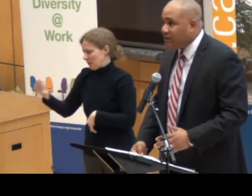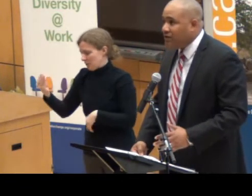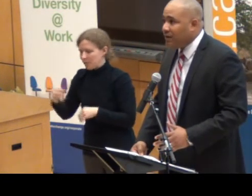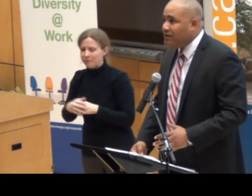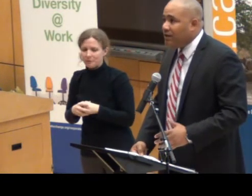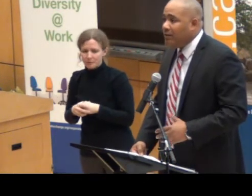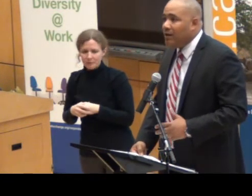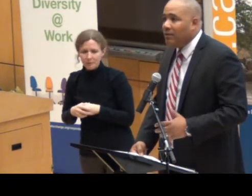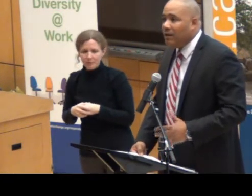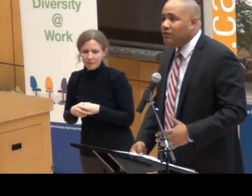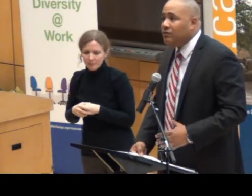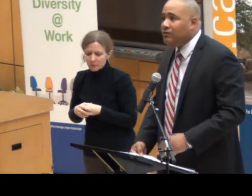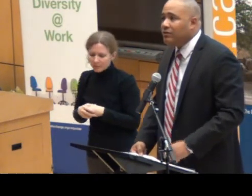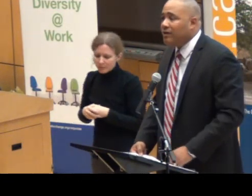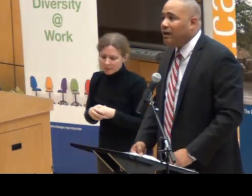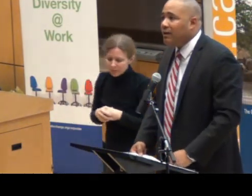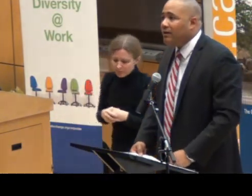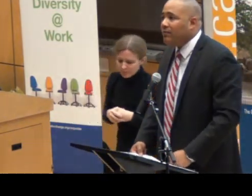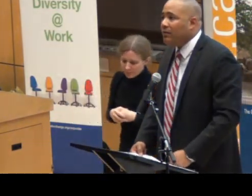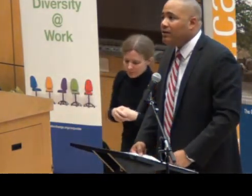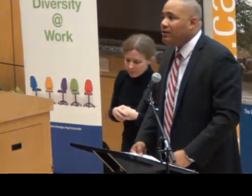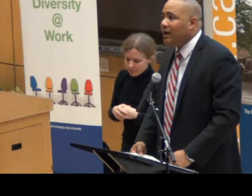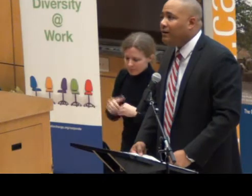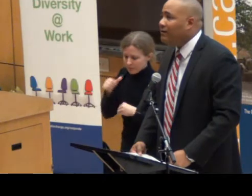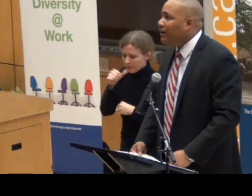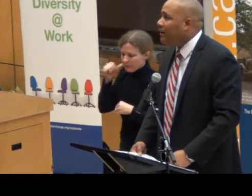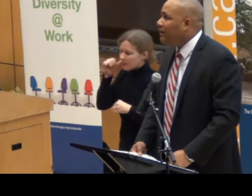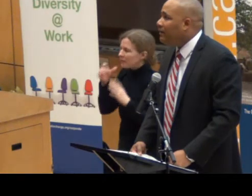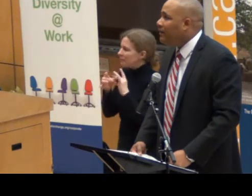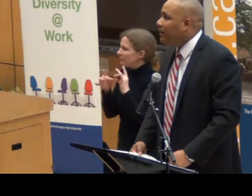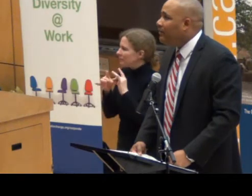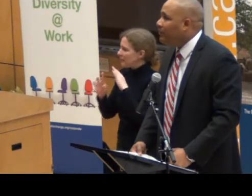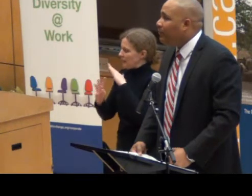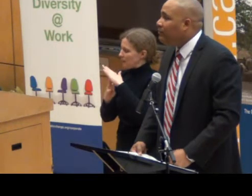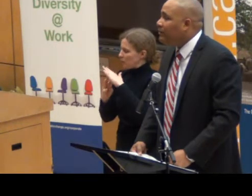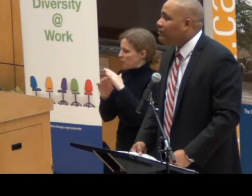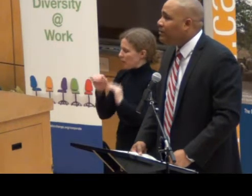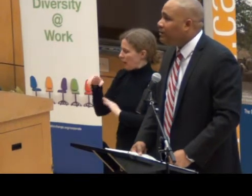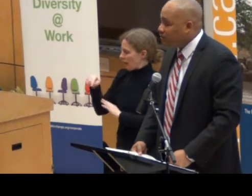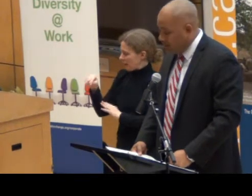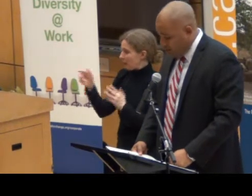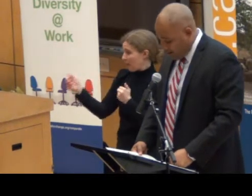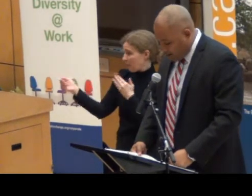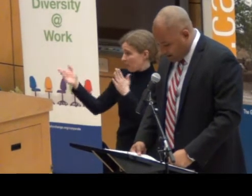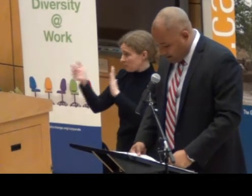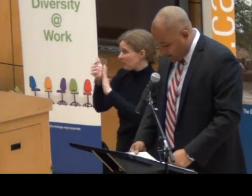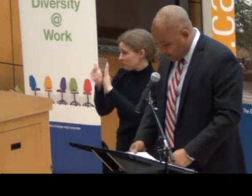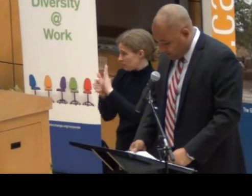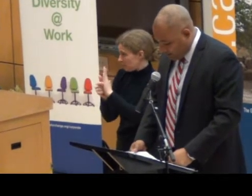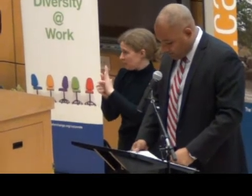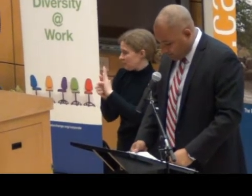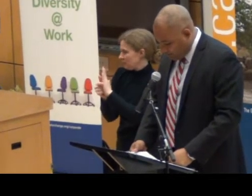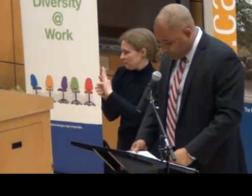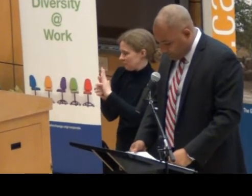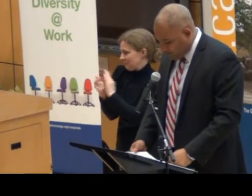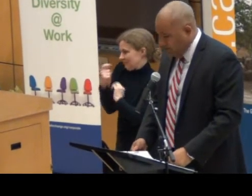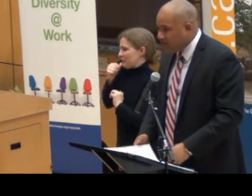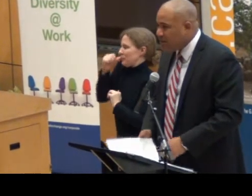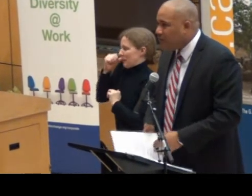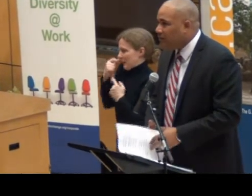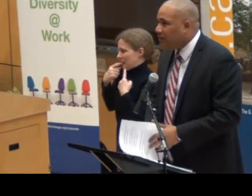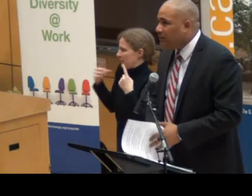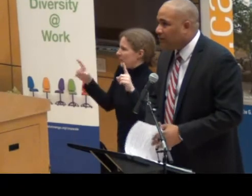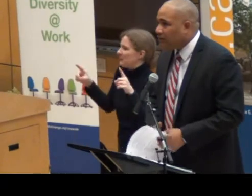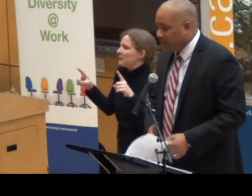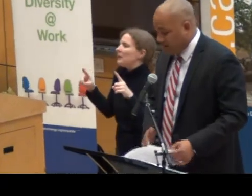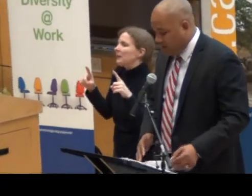as I mentioned yesterday, we introduced the Immigration Act, proposed legislation here in the province of Ontario. And this